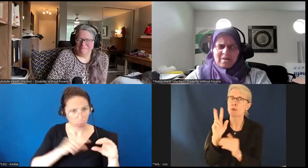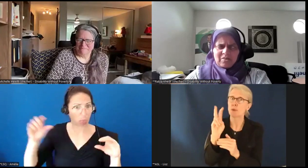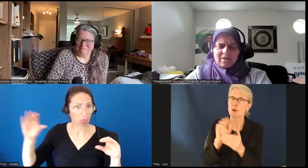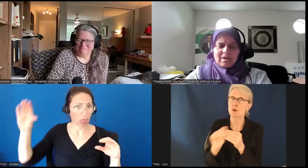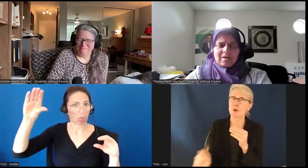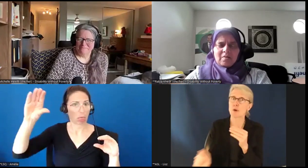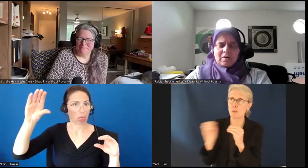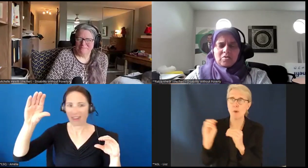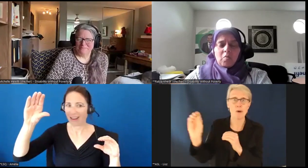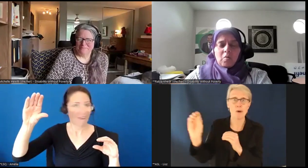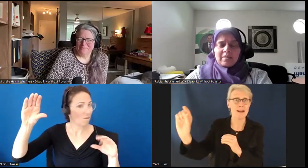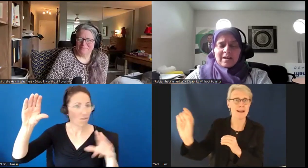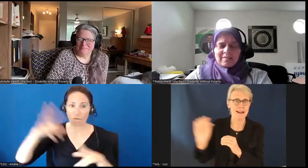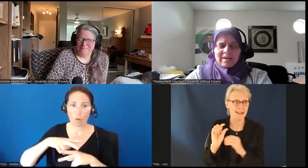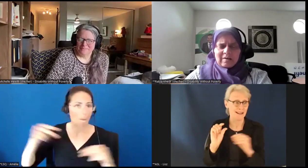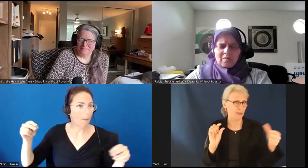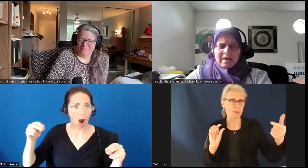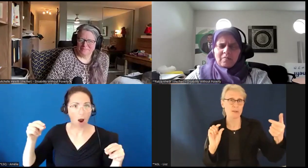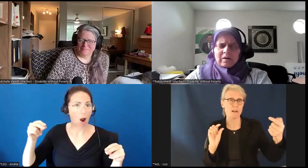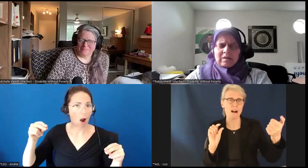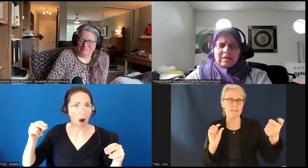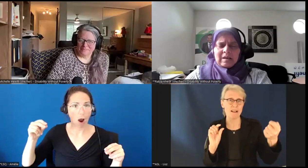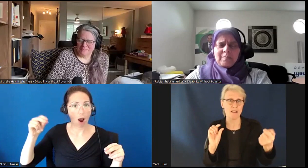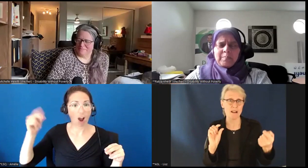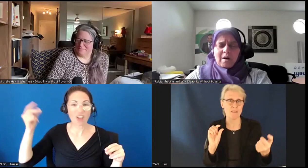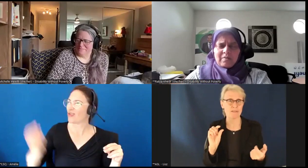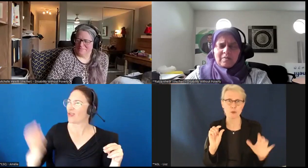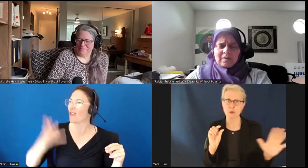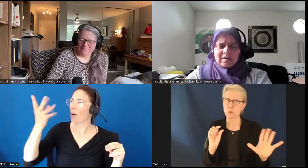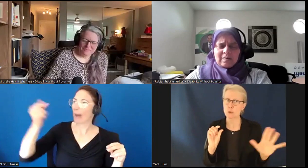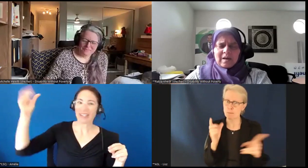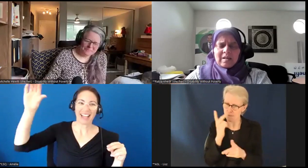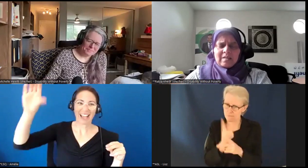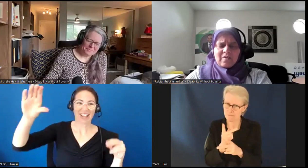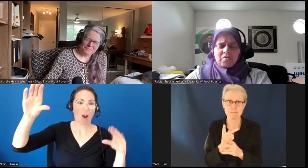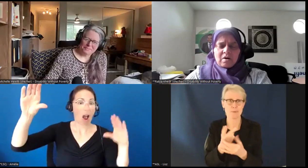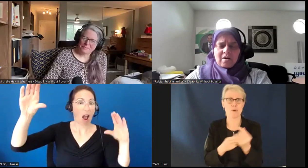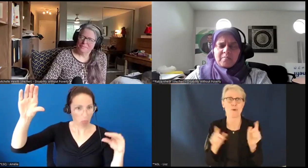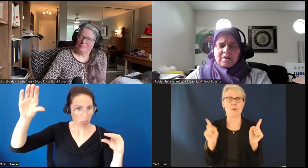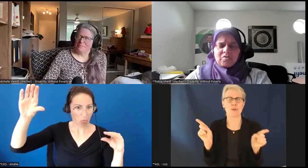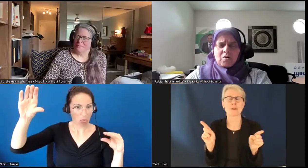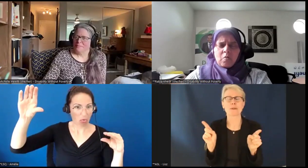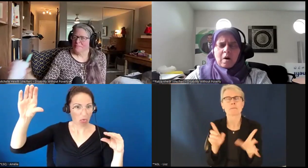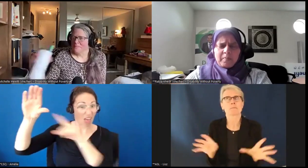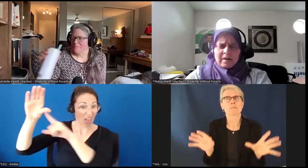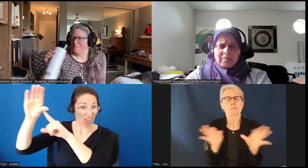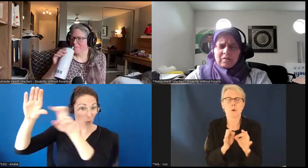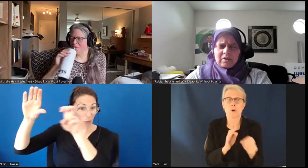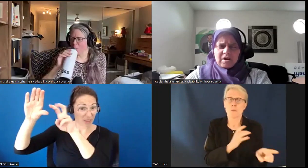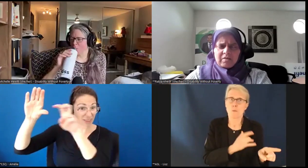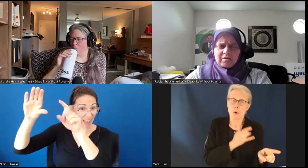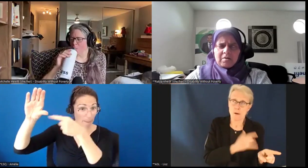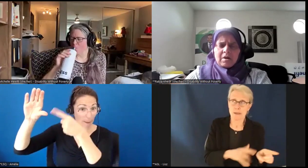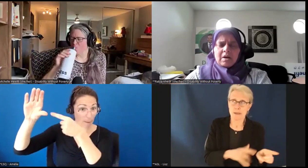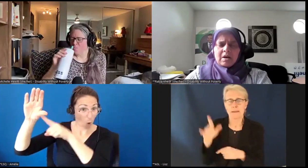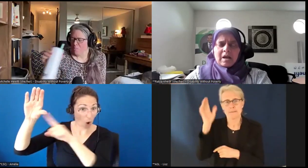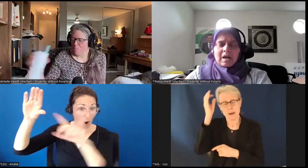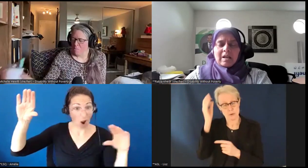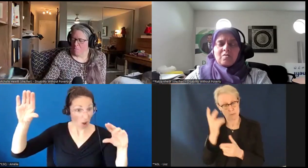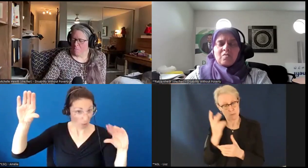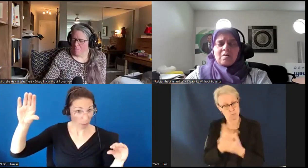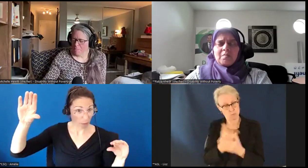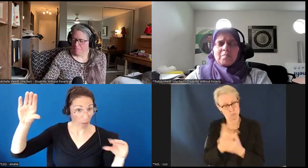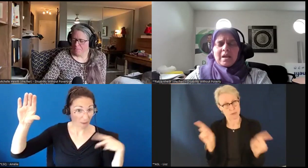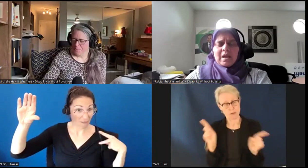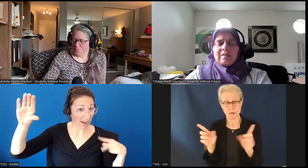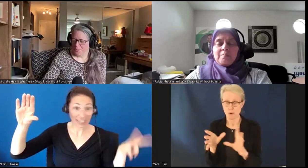a month. We don't want that taken away. We need provinces and the federal government to cooperate with each other